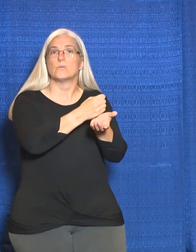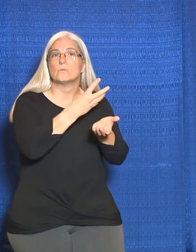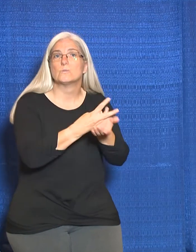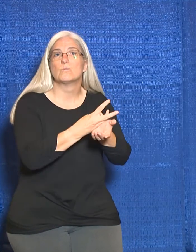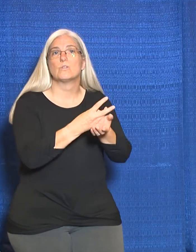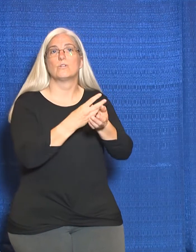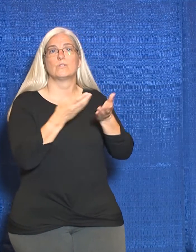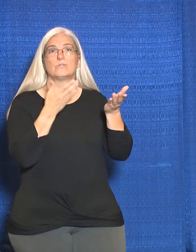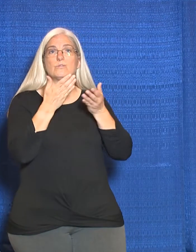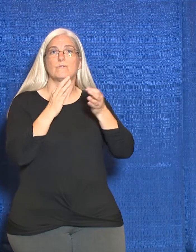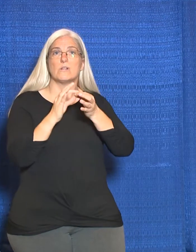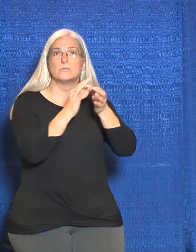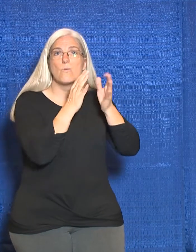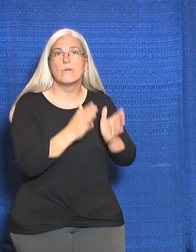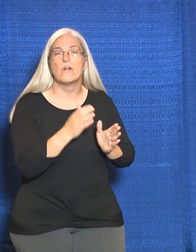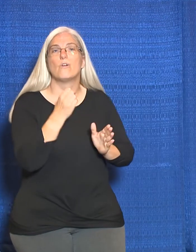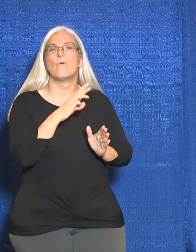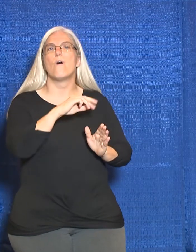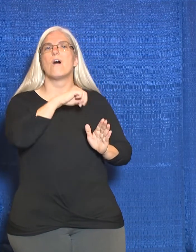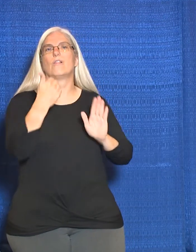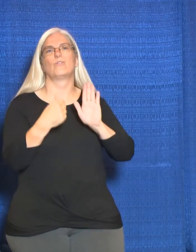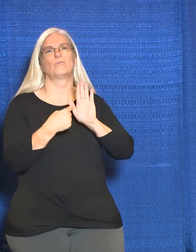representative.